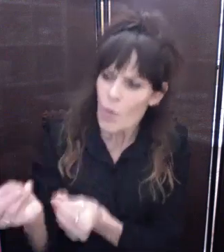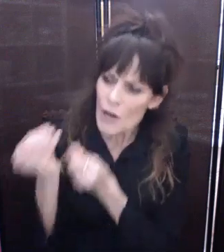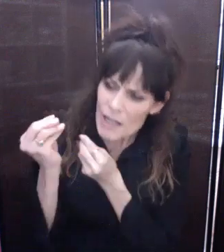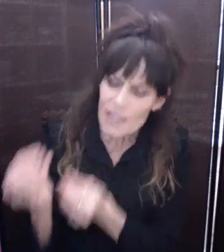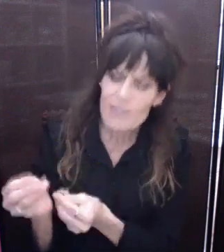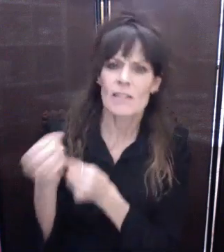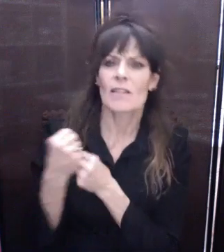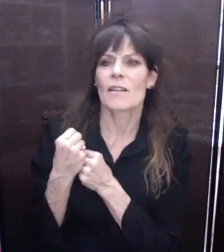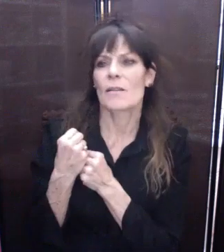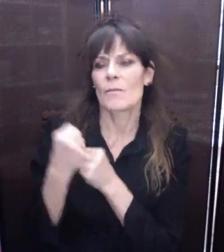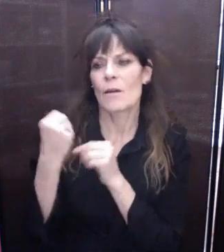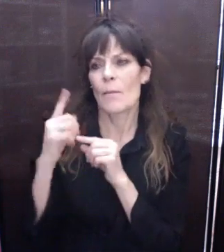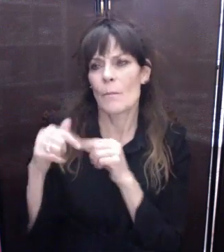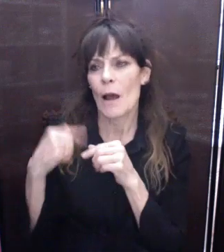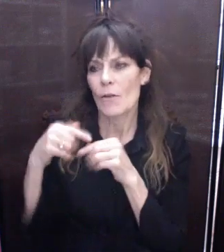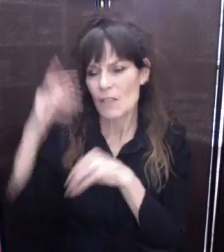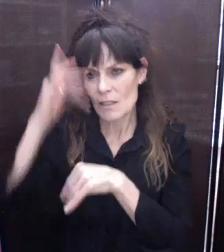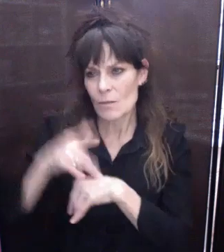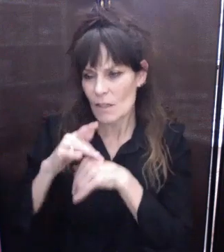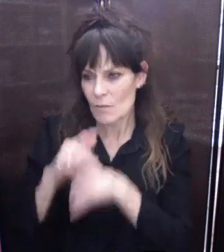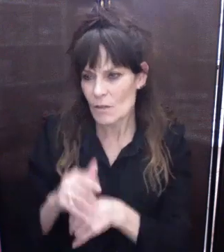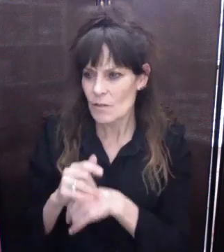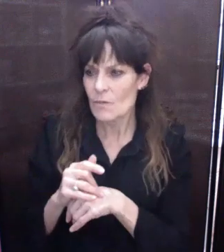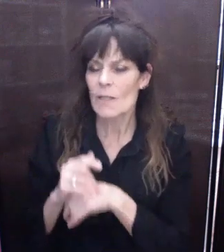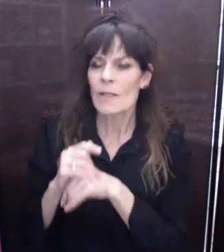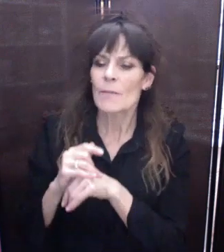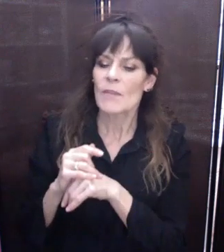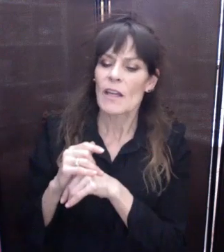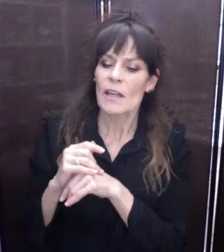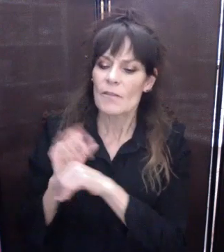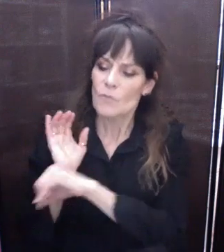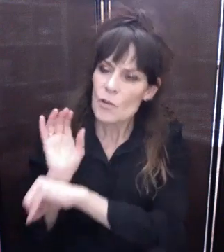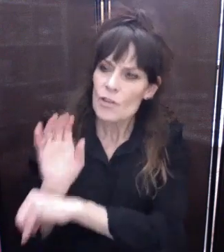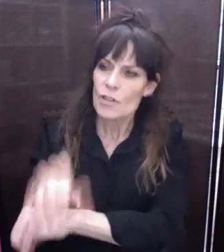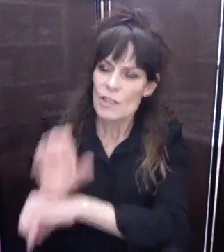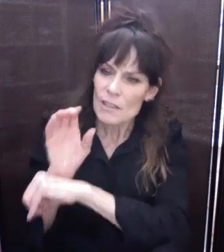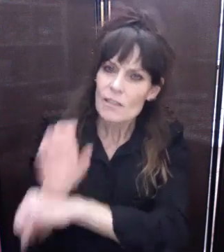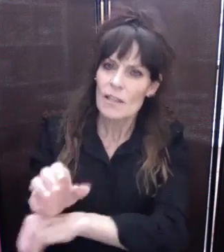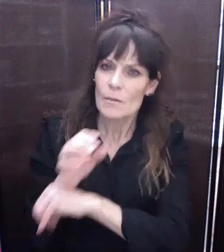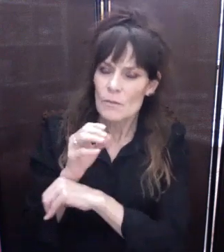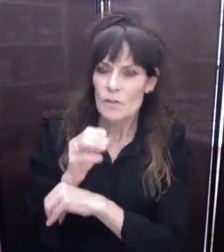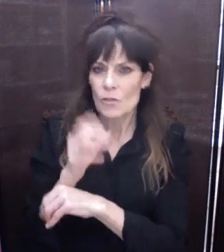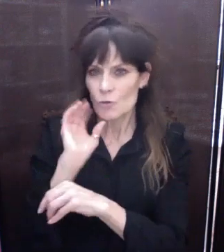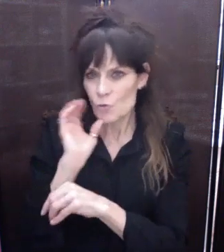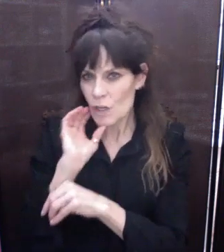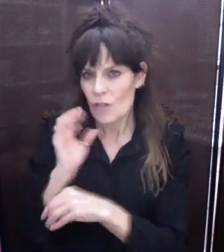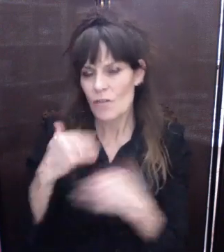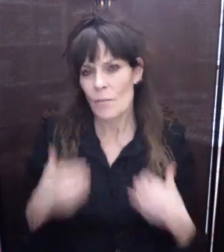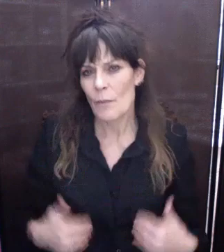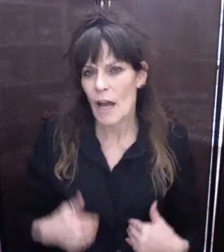to drink and the physical sensibility or the allergy of the body that condemns alcoholics, one alcoholic talking to another. Maybe that